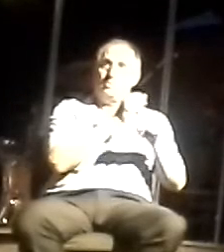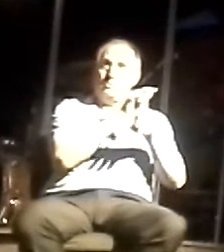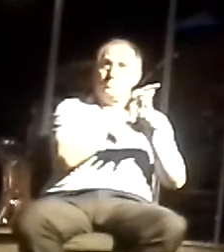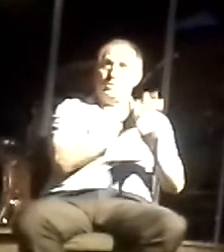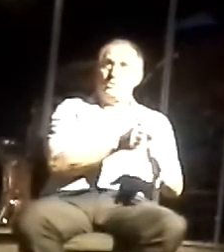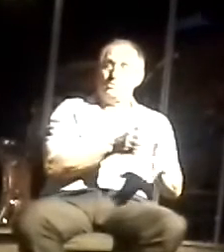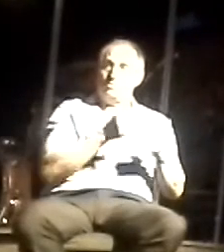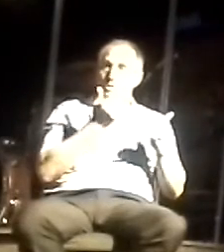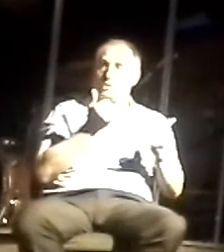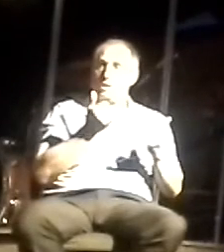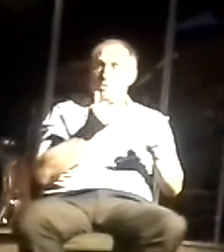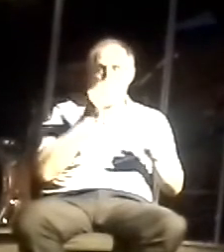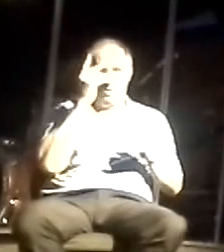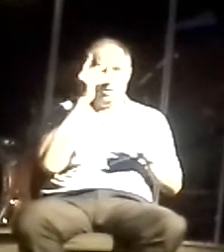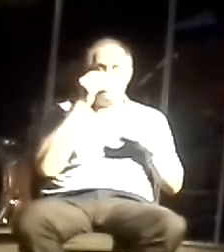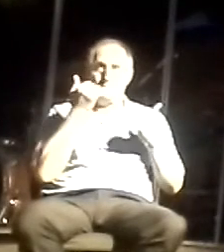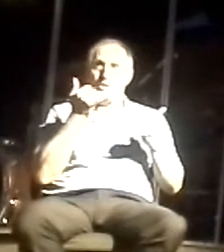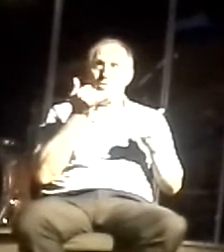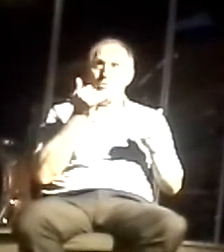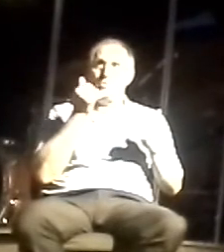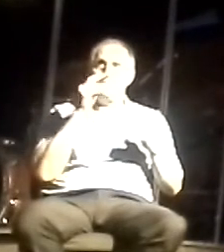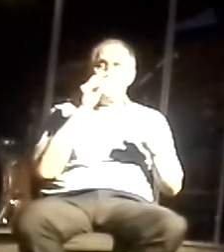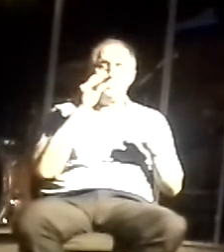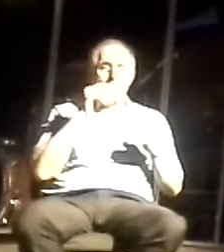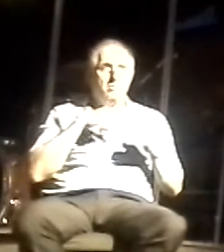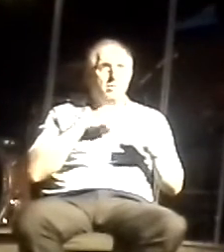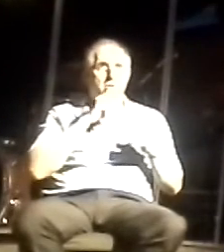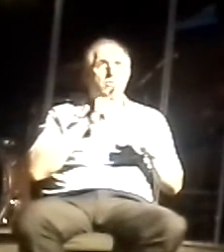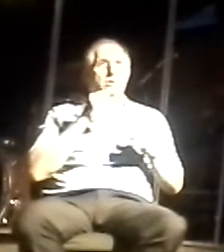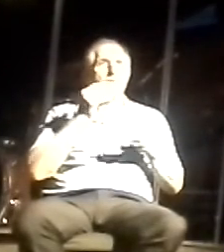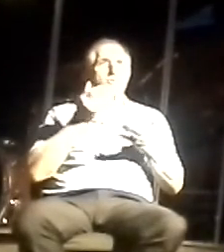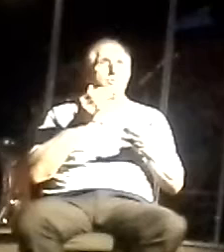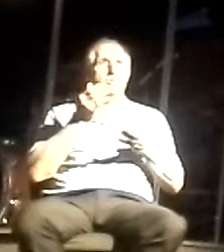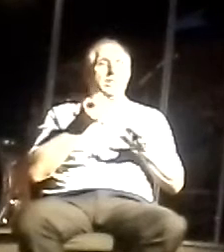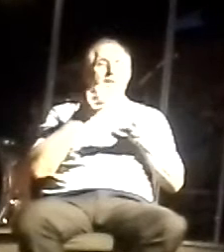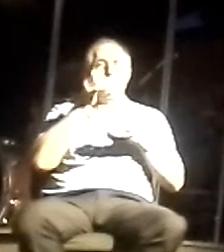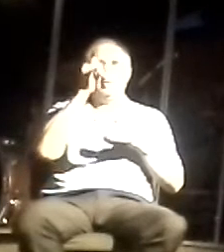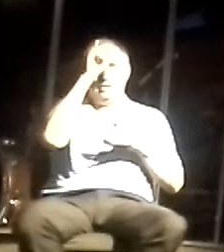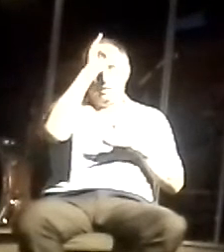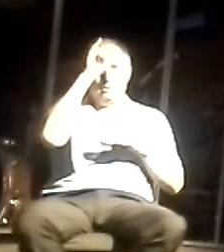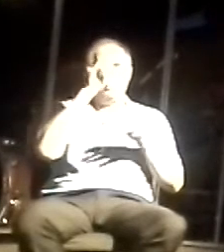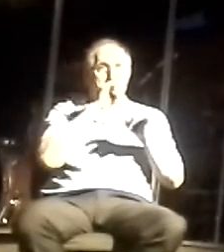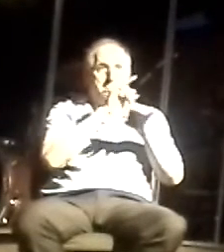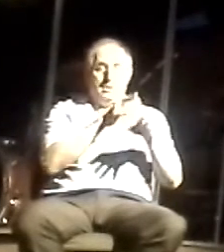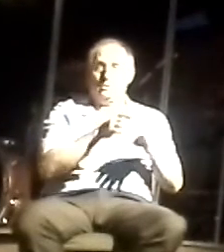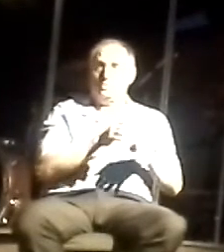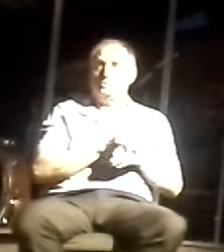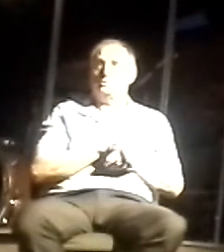Right now, they're thinking to themselves, boy, do I know a bunch of idiot mockers.